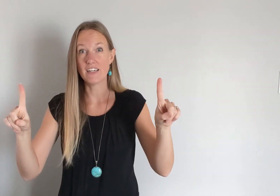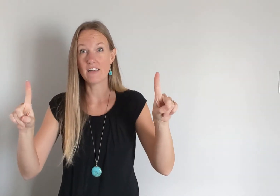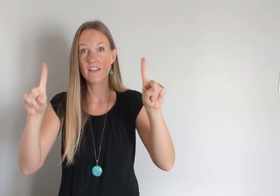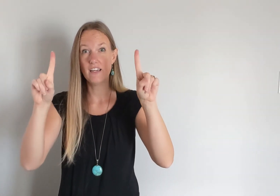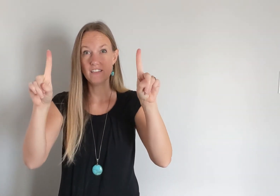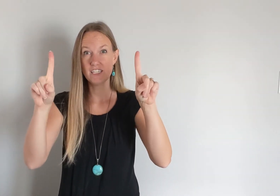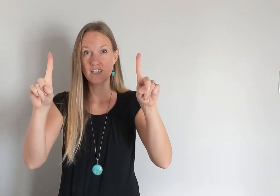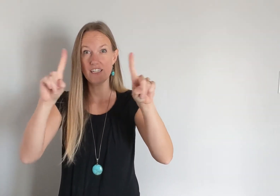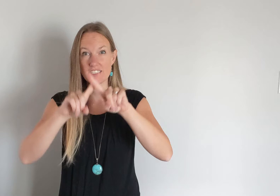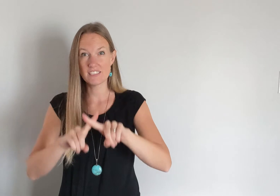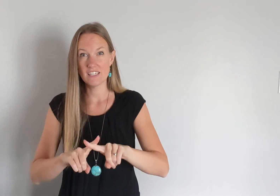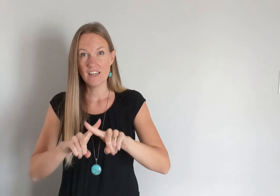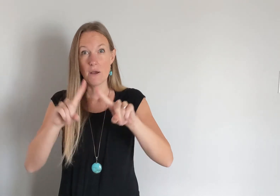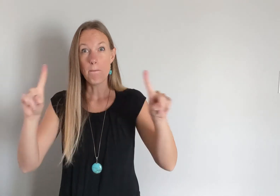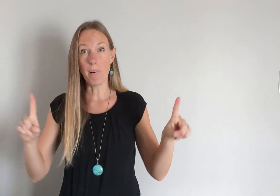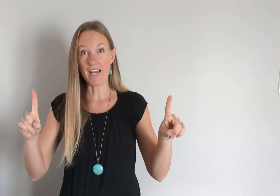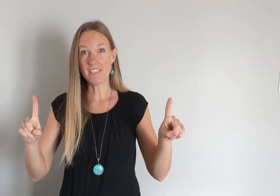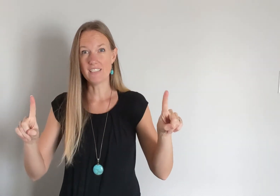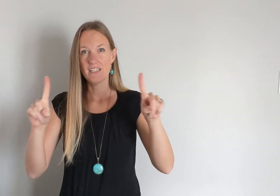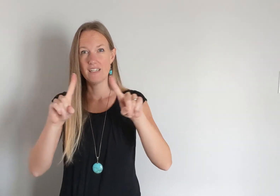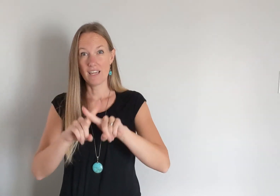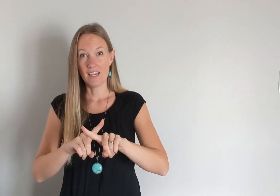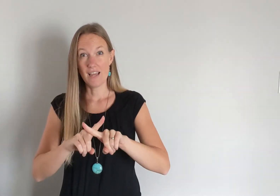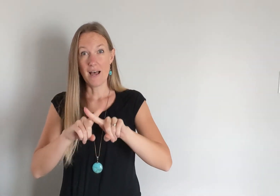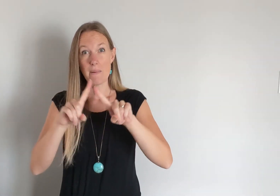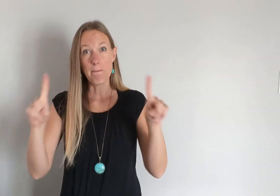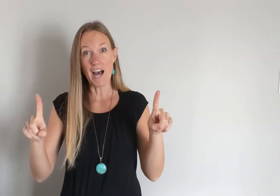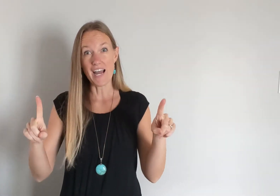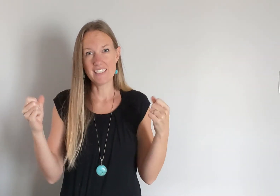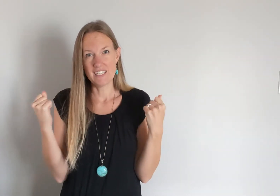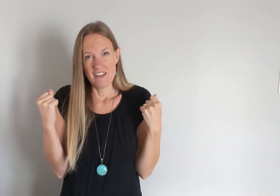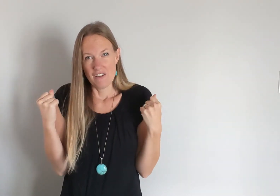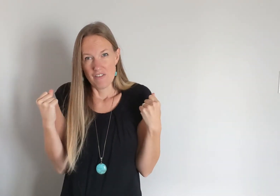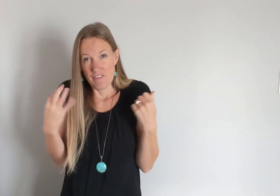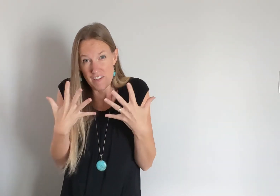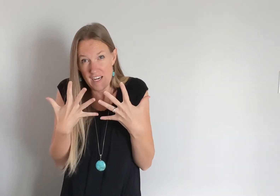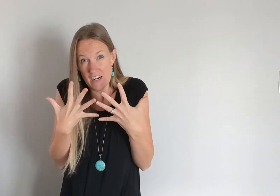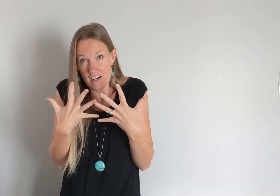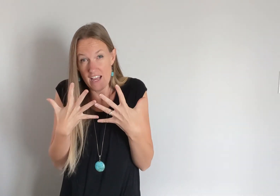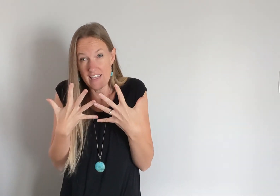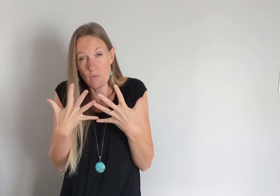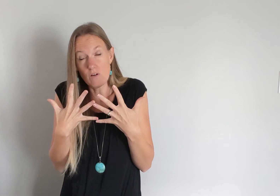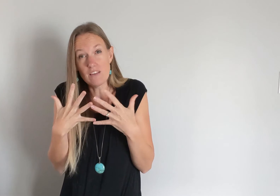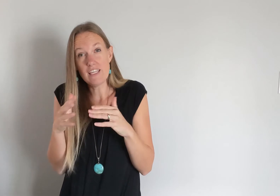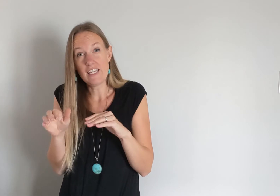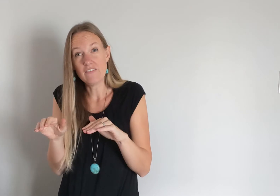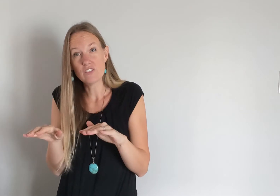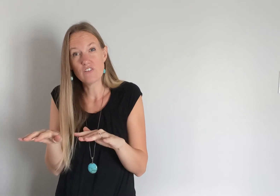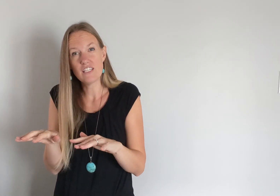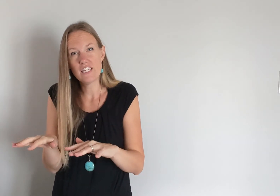here, okay? You take your index, butt, okay? But, fear, and then we'll leave. So for leave,